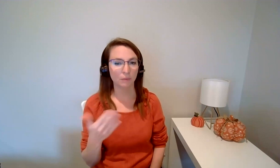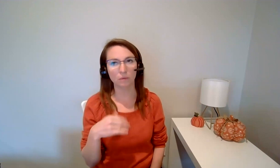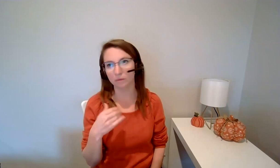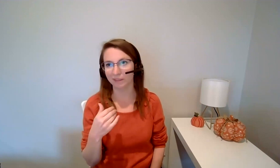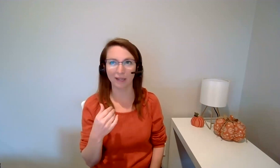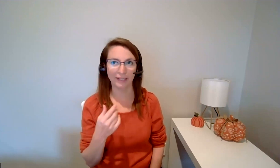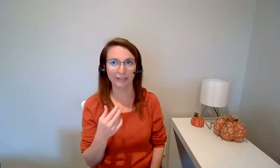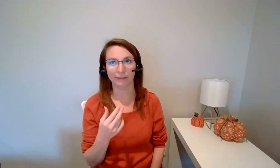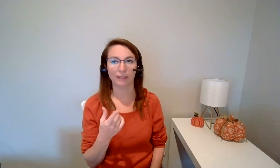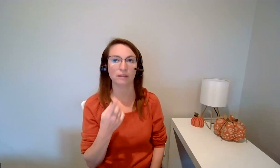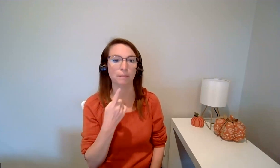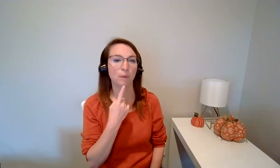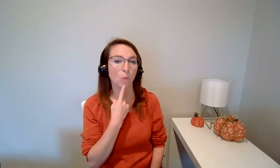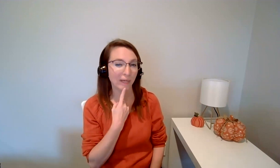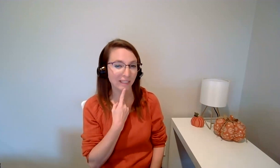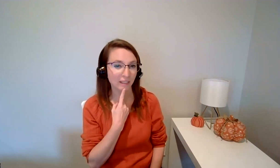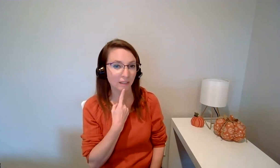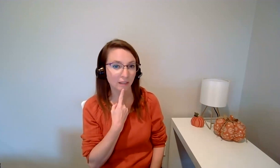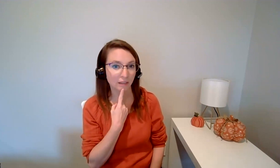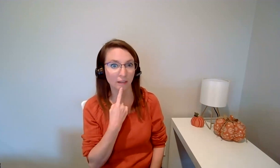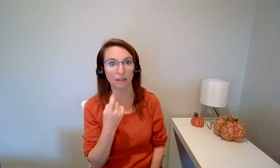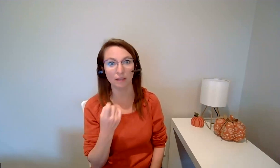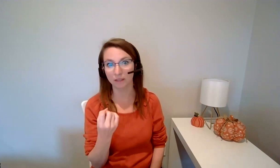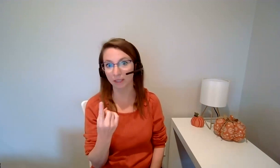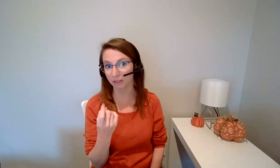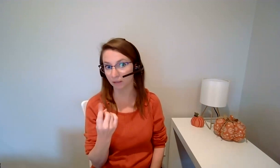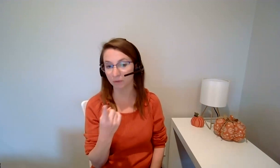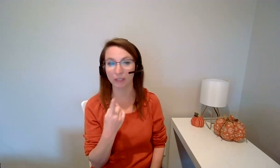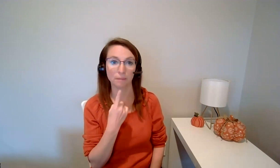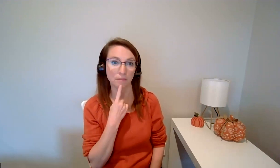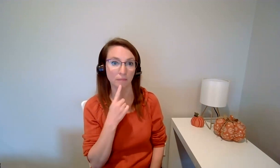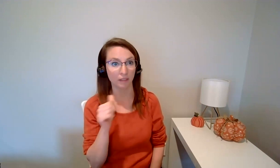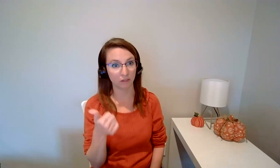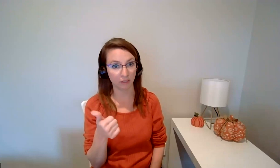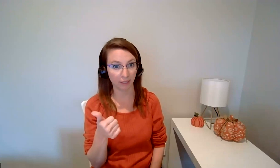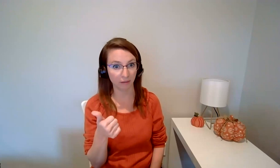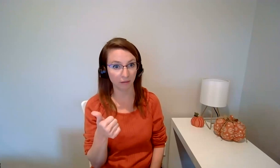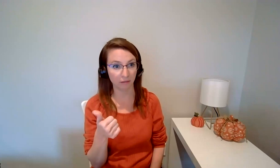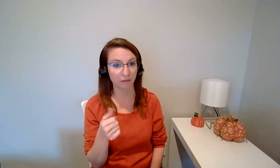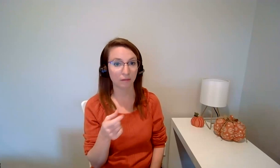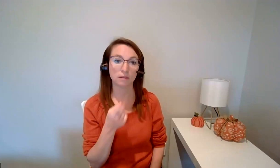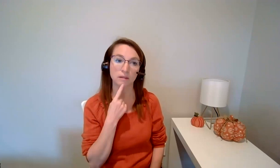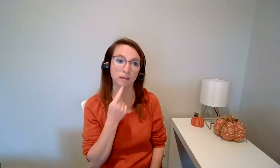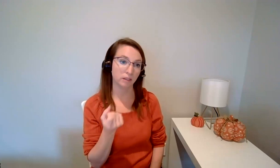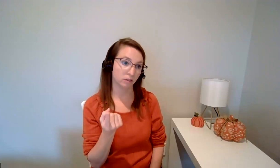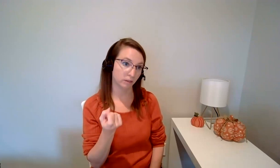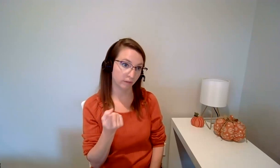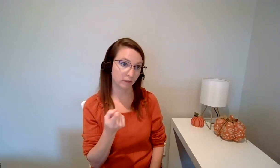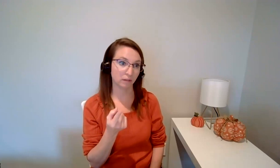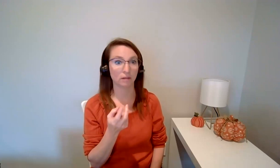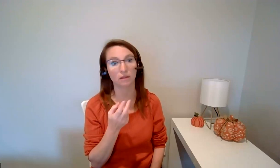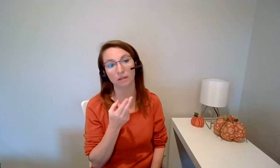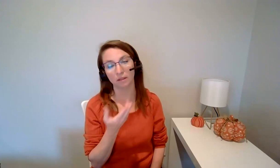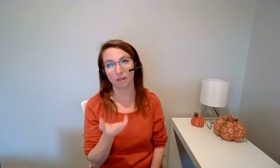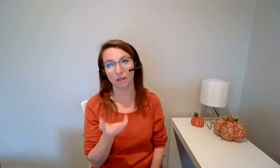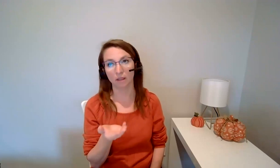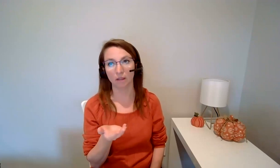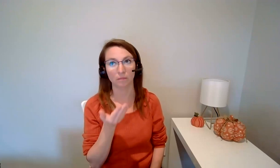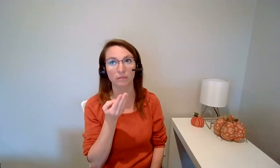who sign like they point and then sign the number, like age 10, age 11.